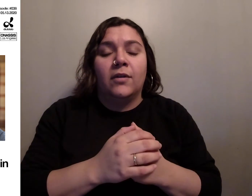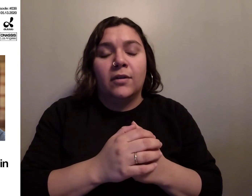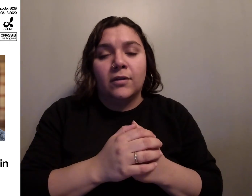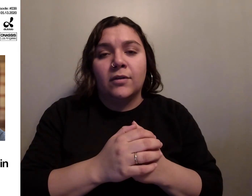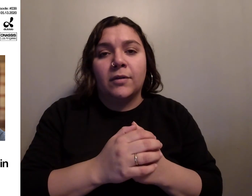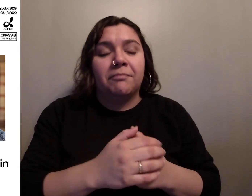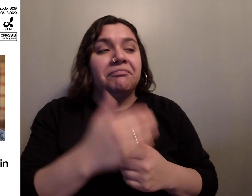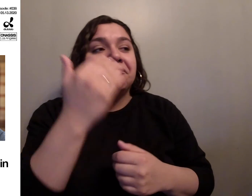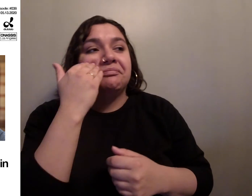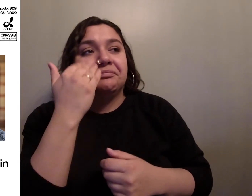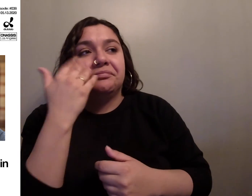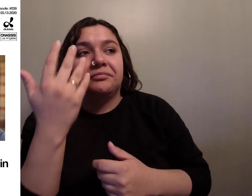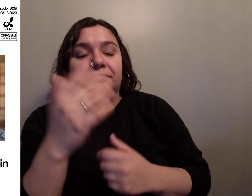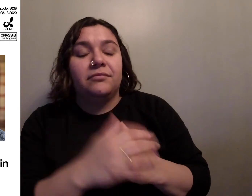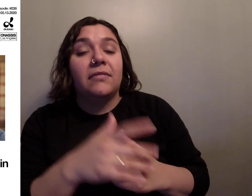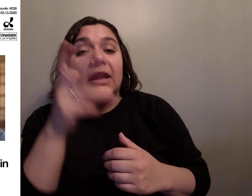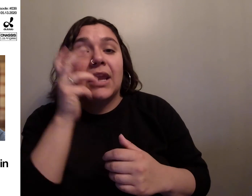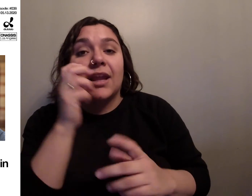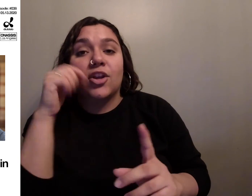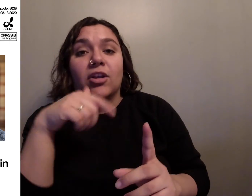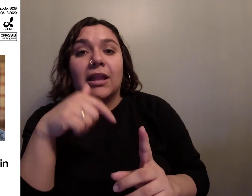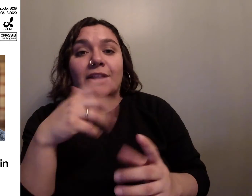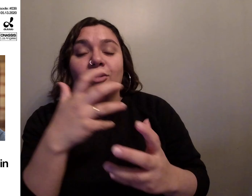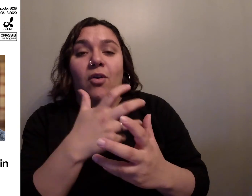in motion for the time being.